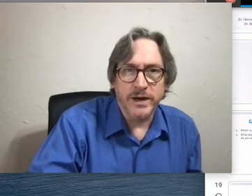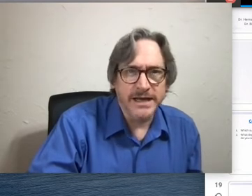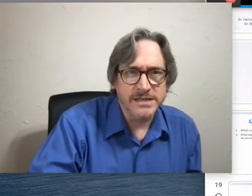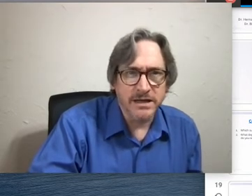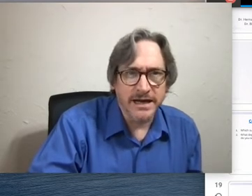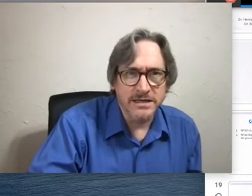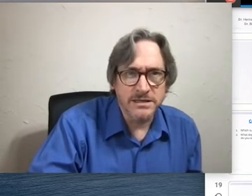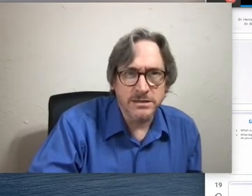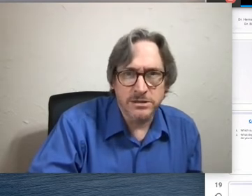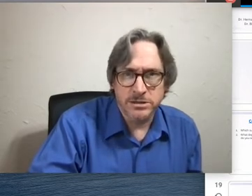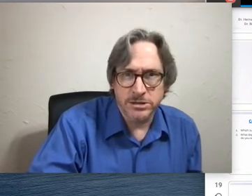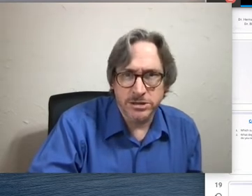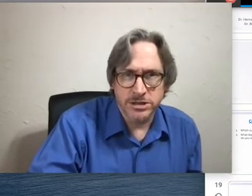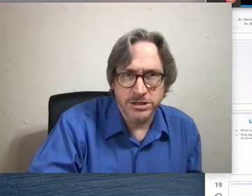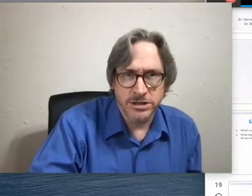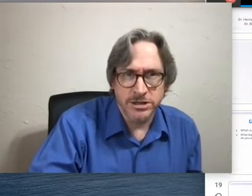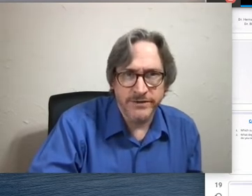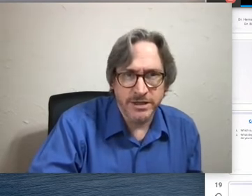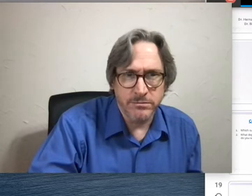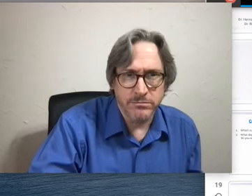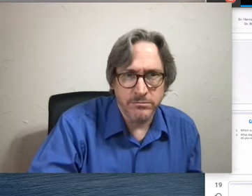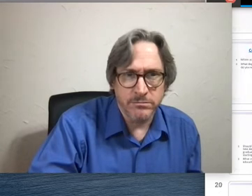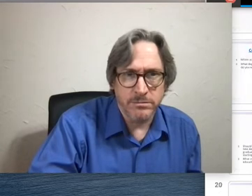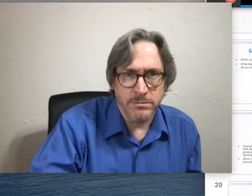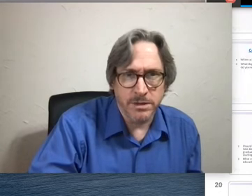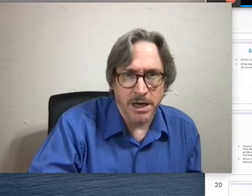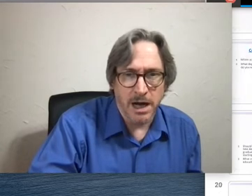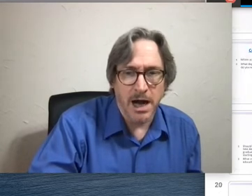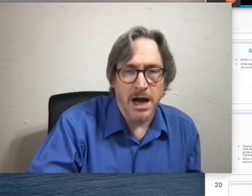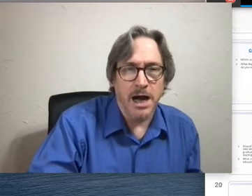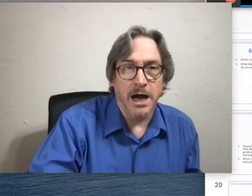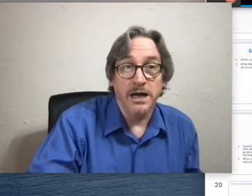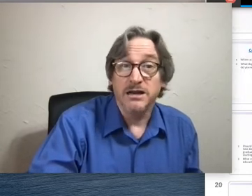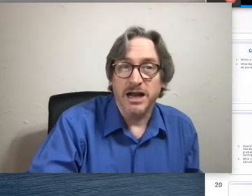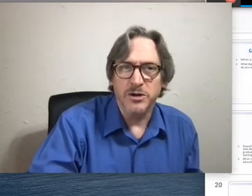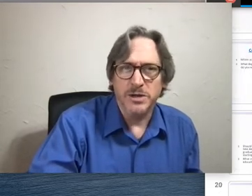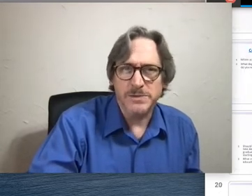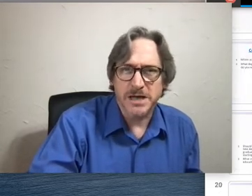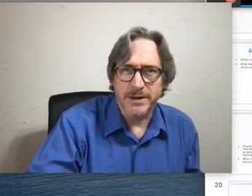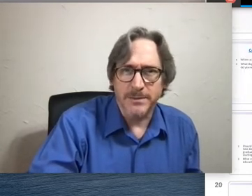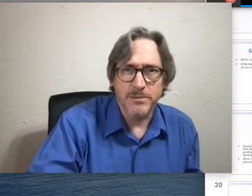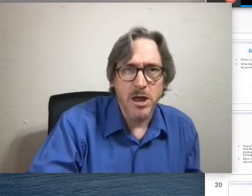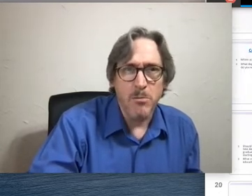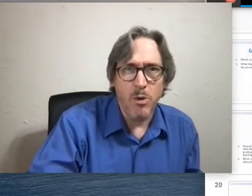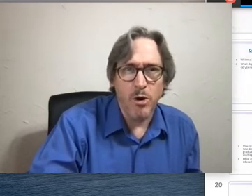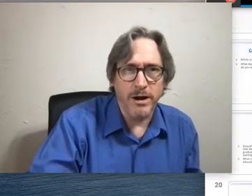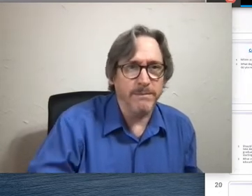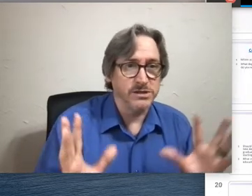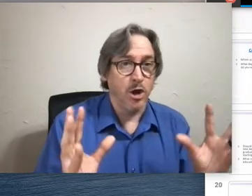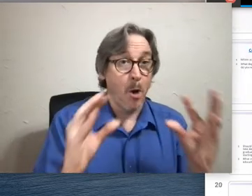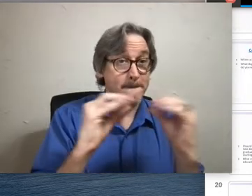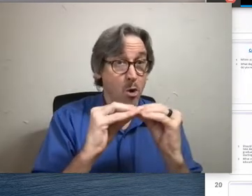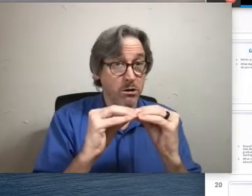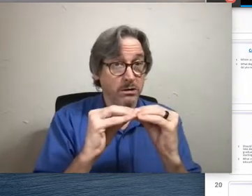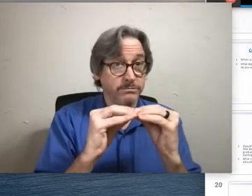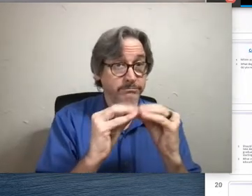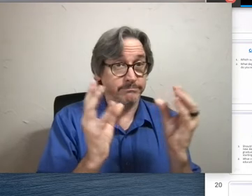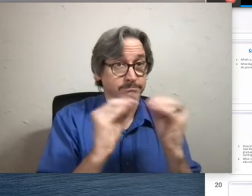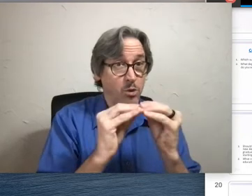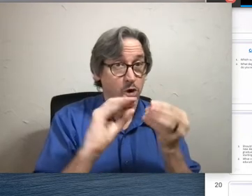So ASL activity. Haha. I knew this was coming up. More numbers.